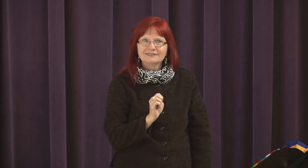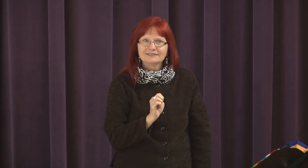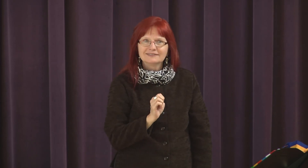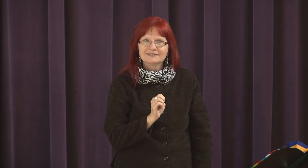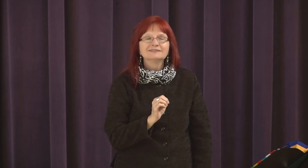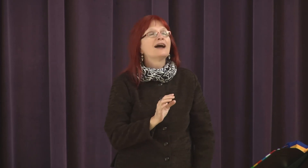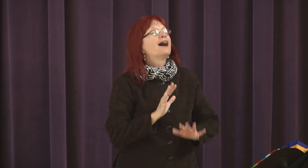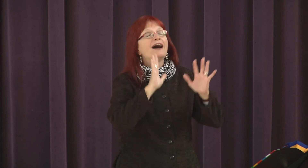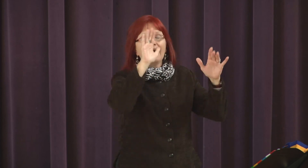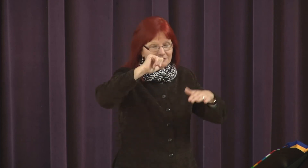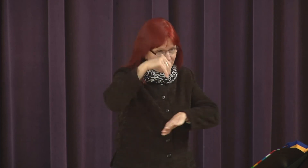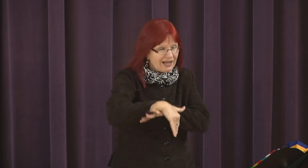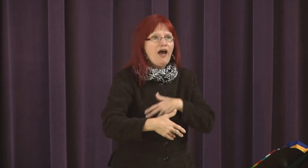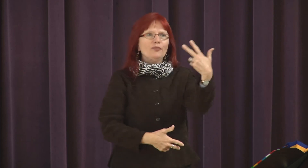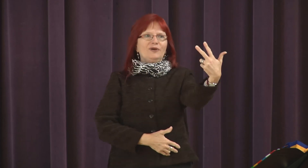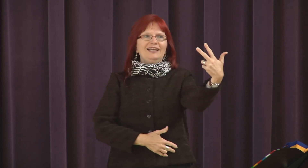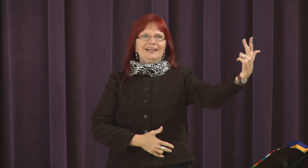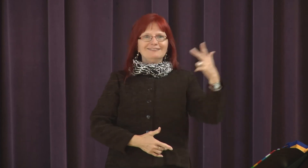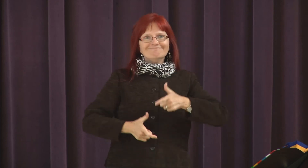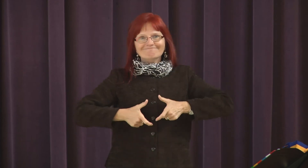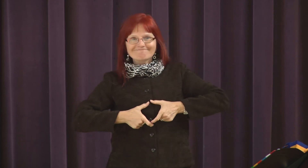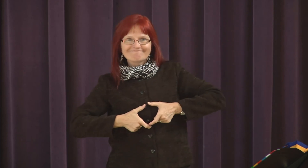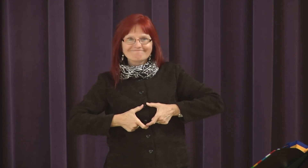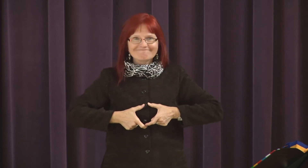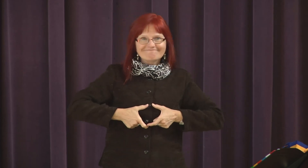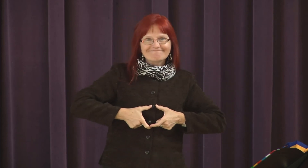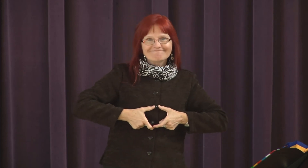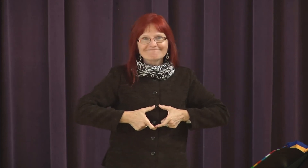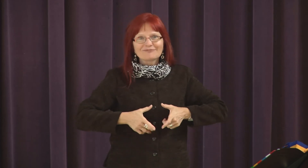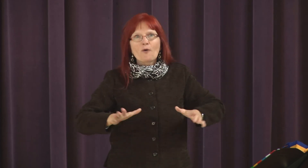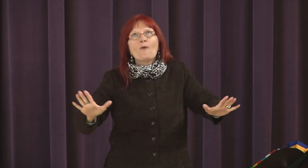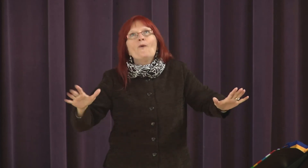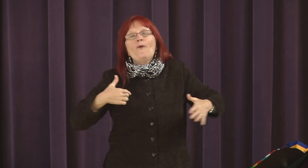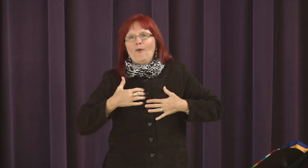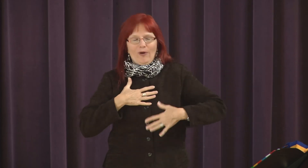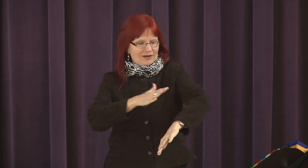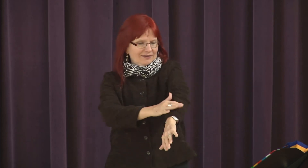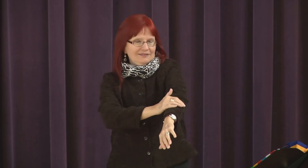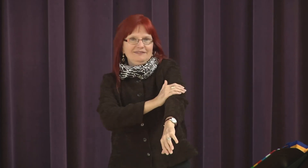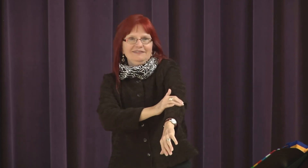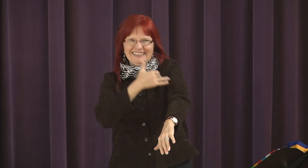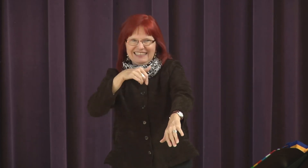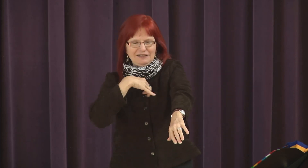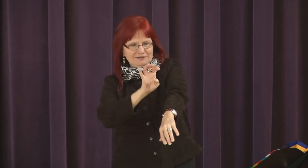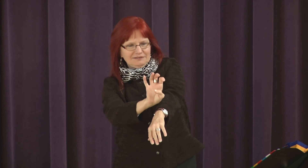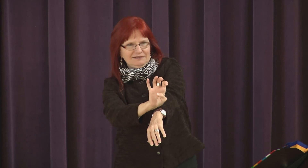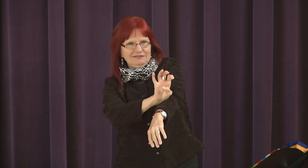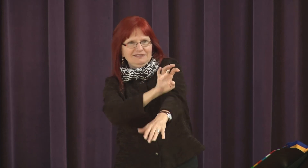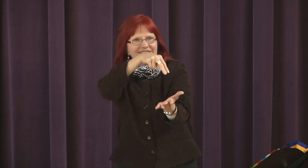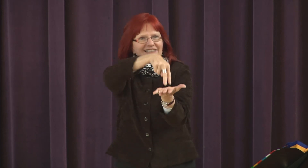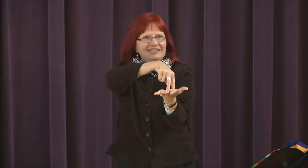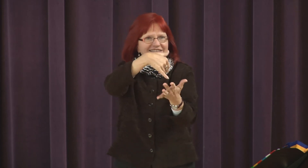course. And the next evening, 3 people came in with their medallions, and I was